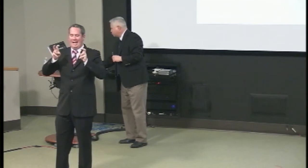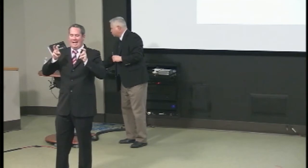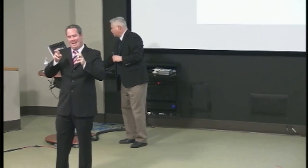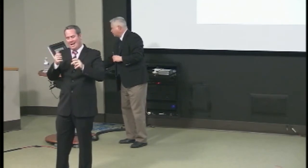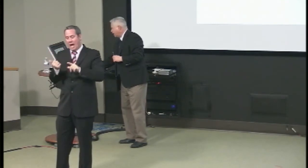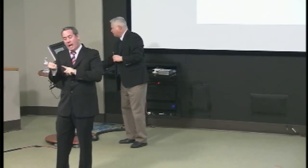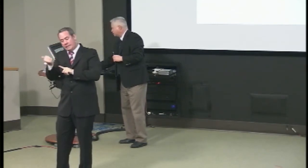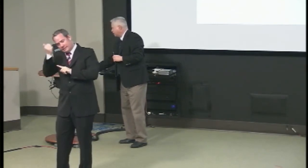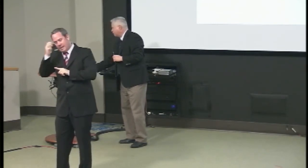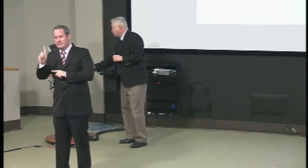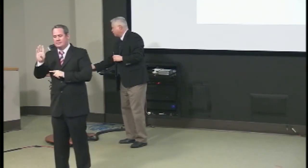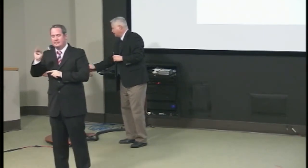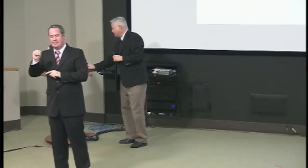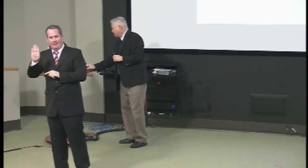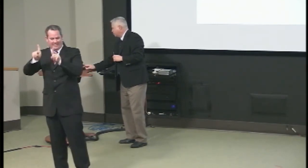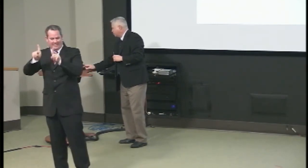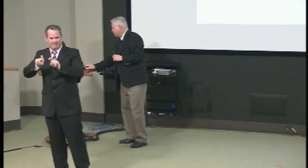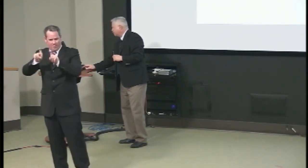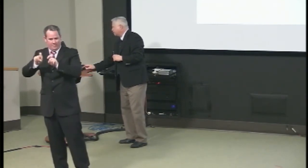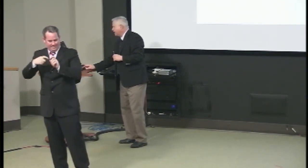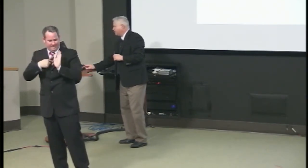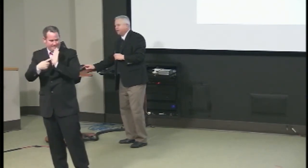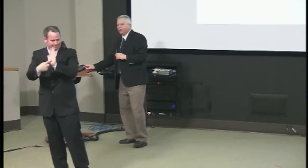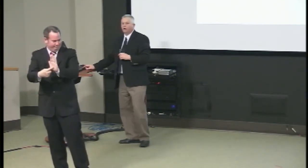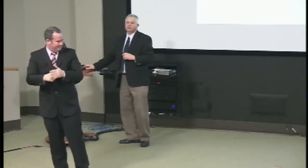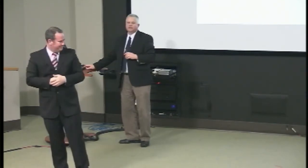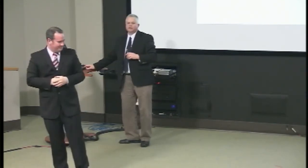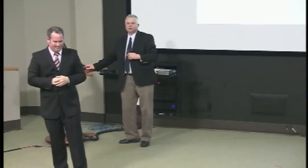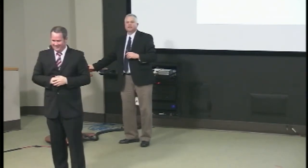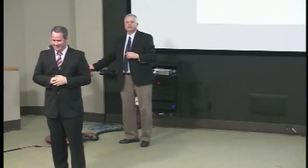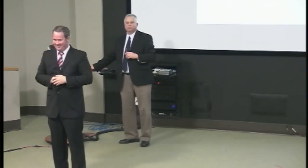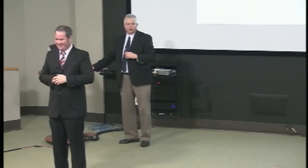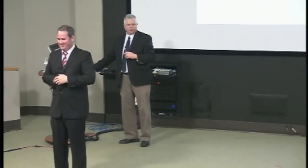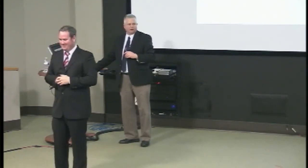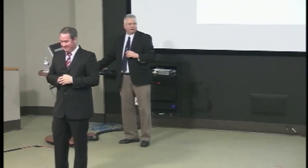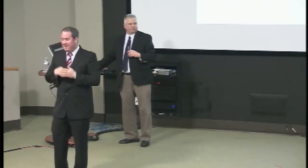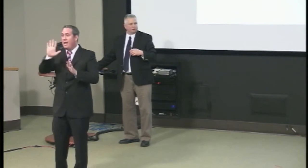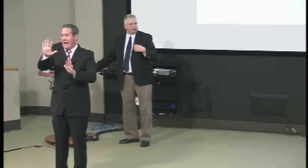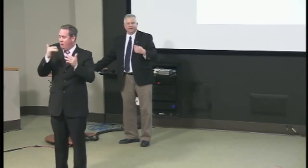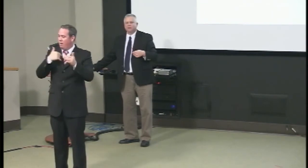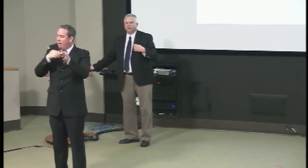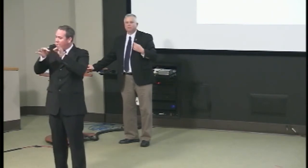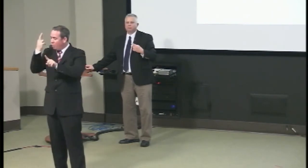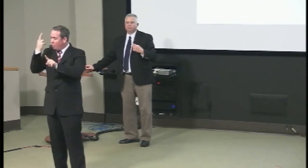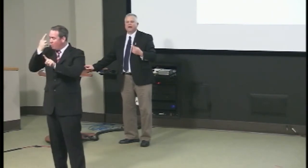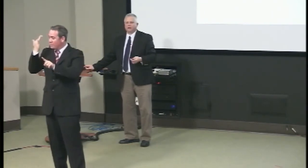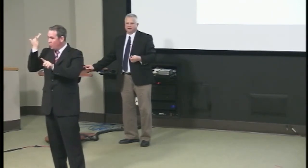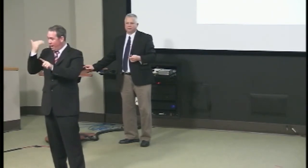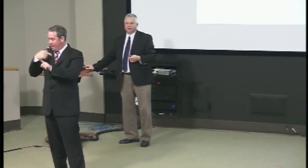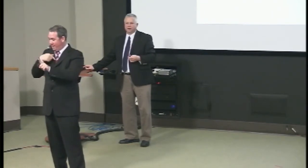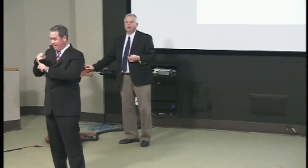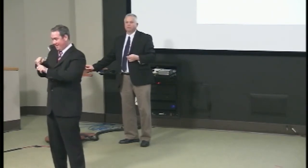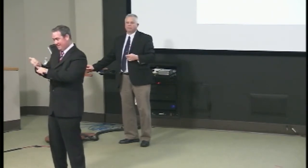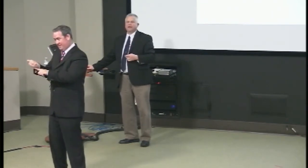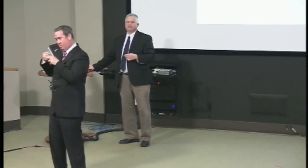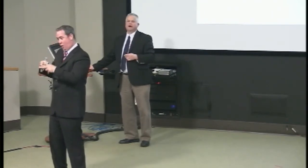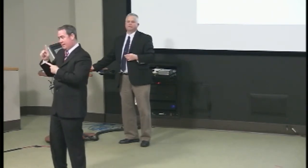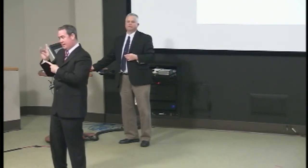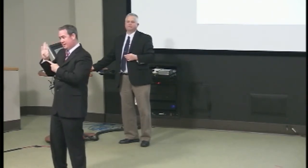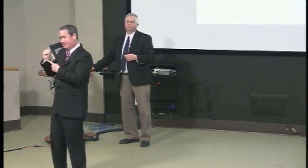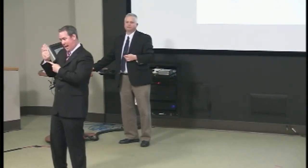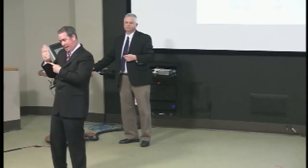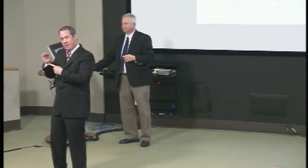examine short time scale learning, we looked at the oldest trick in the book for making people get better at something,